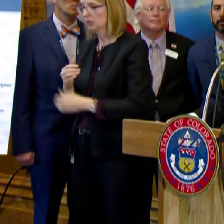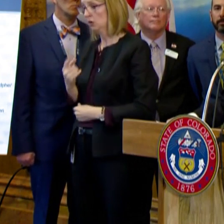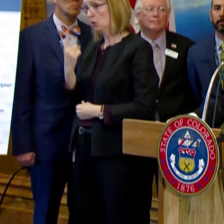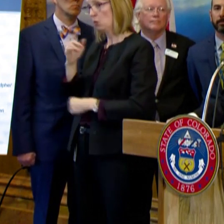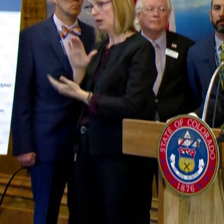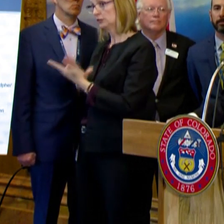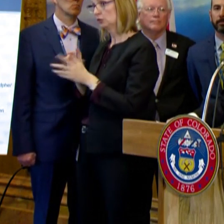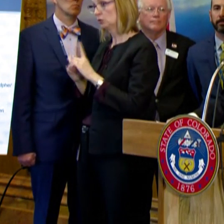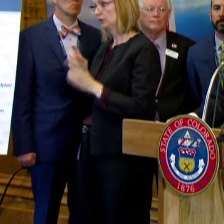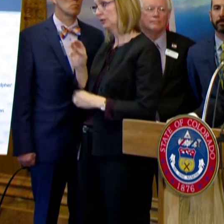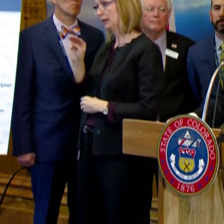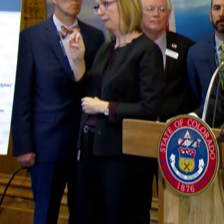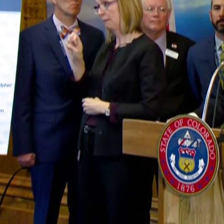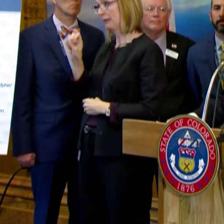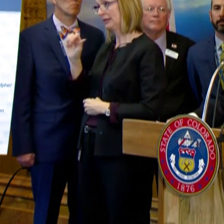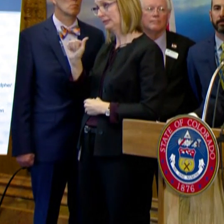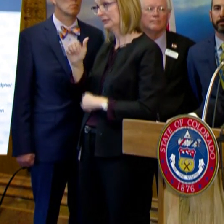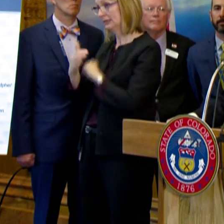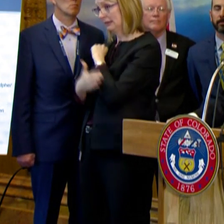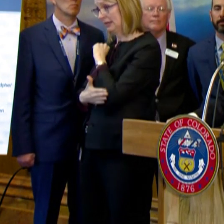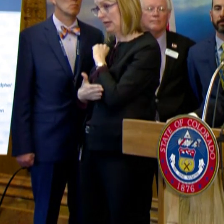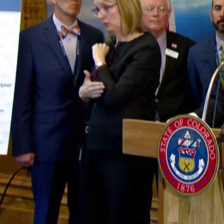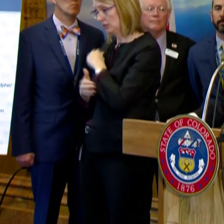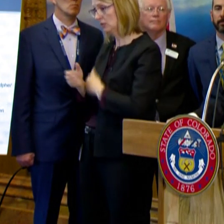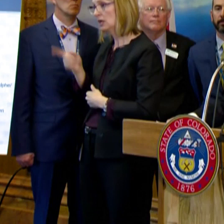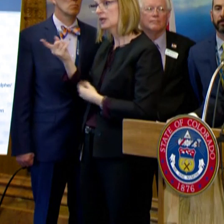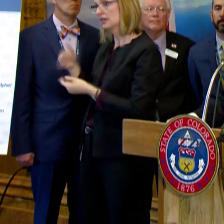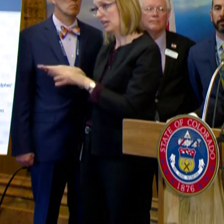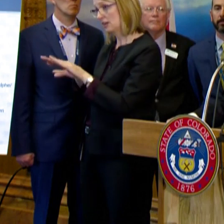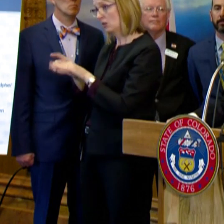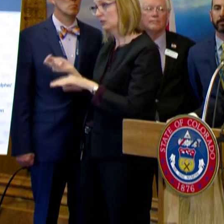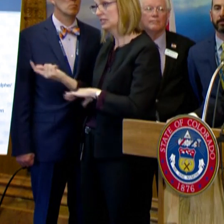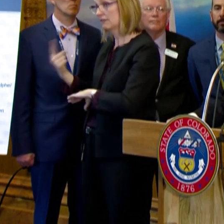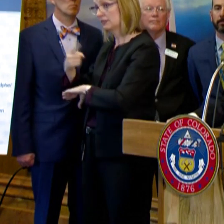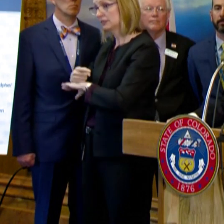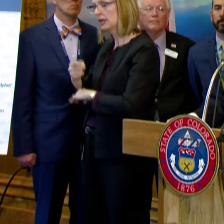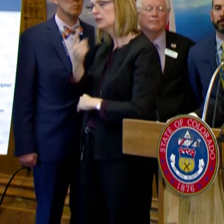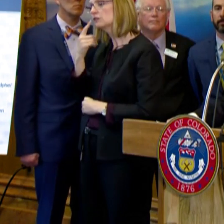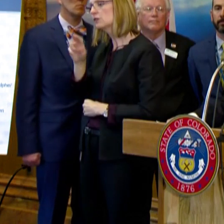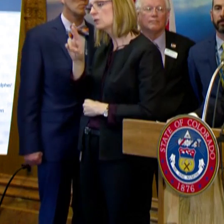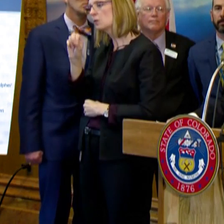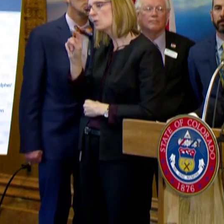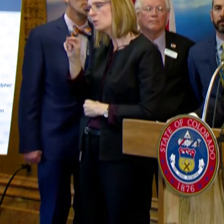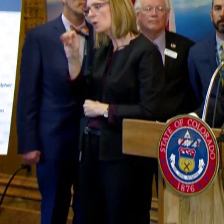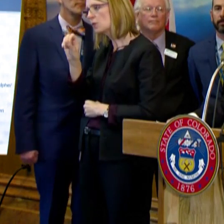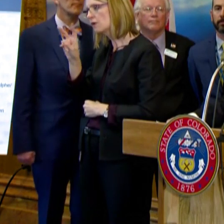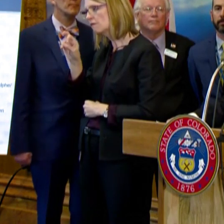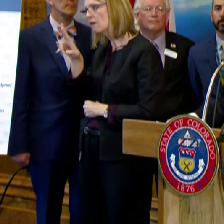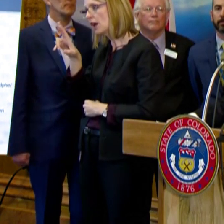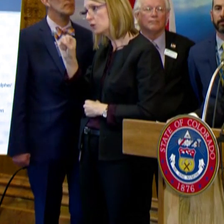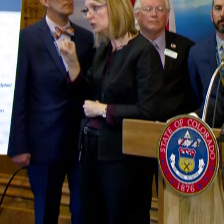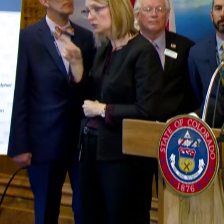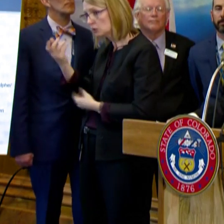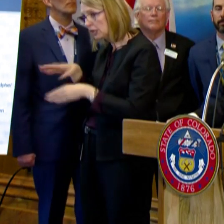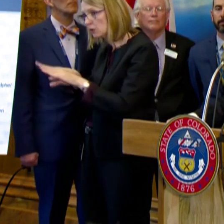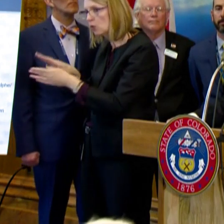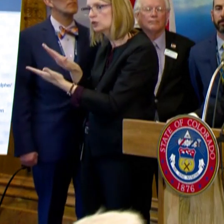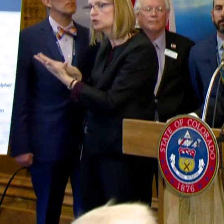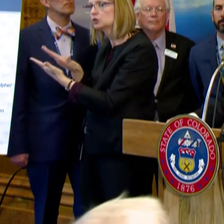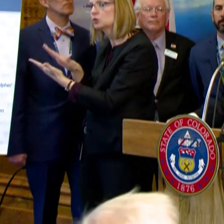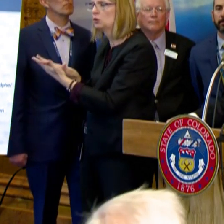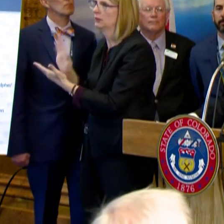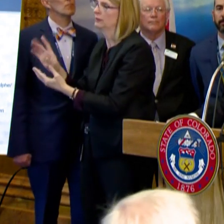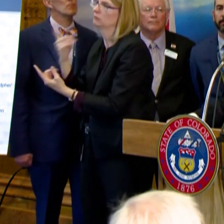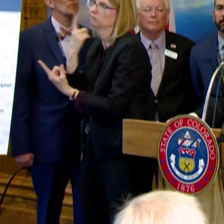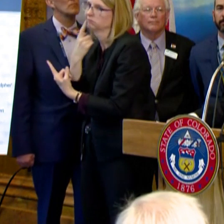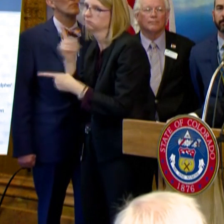Mesa, in Mesa County School District, that closed down for several days due to the rotavirus. It was very effective in allowing an opportunity